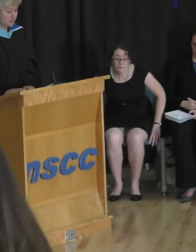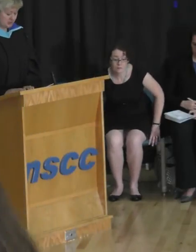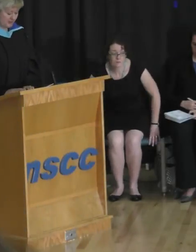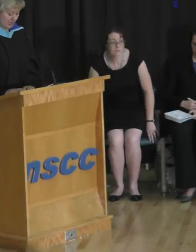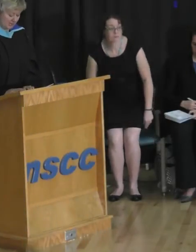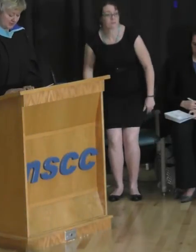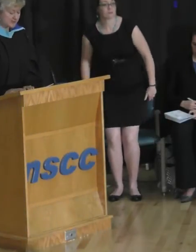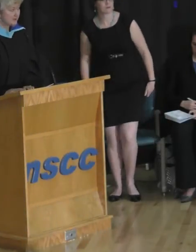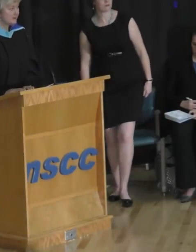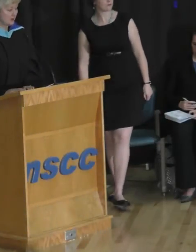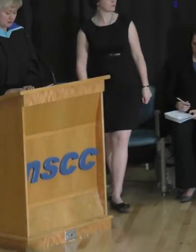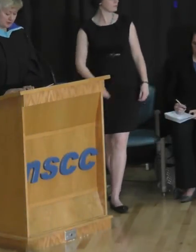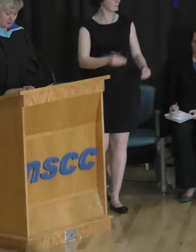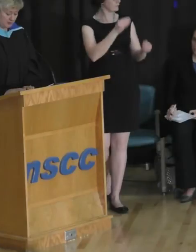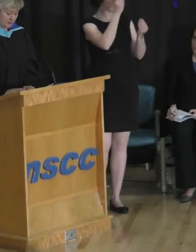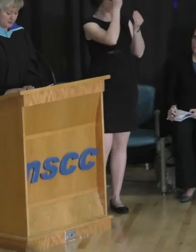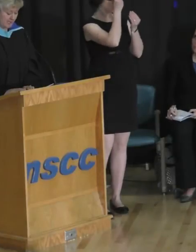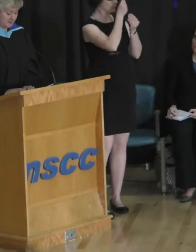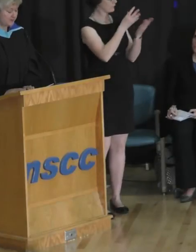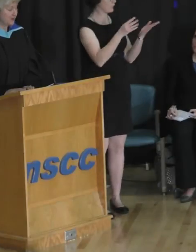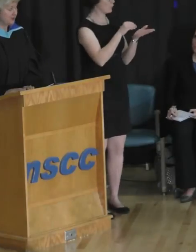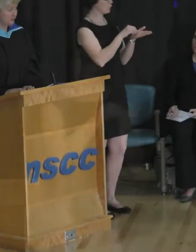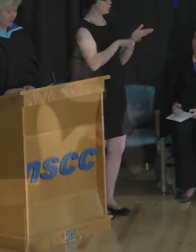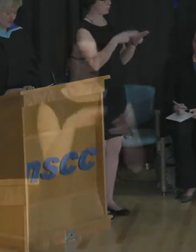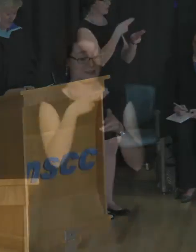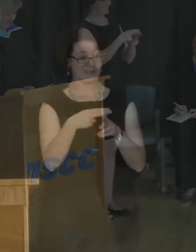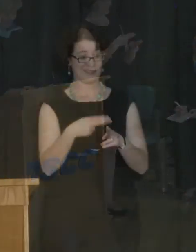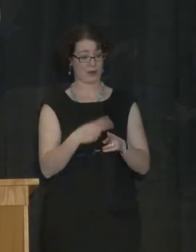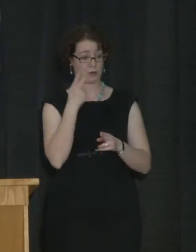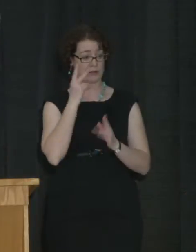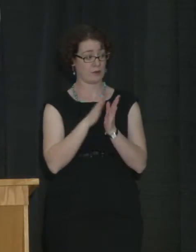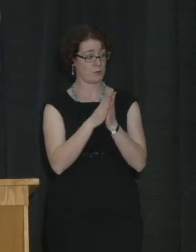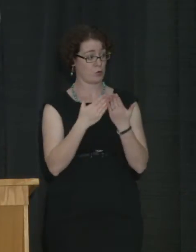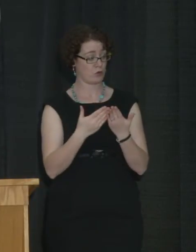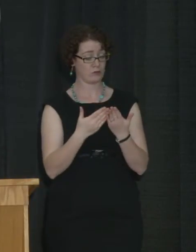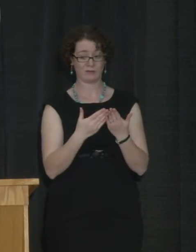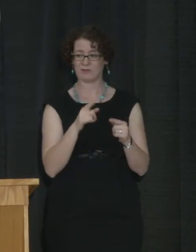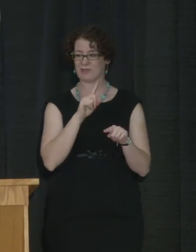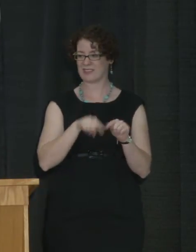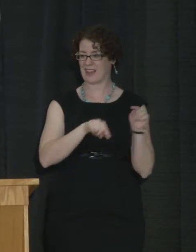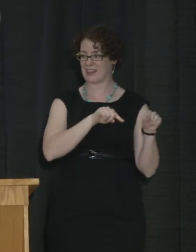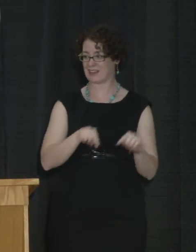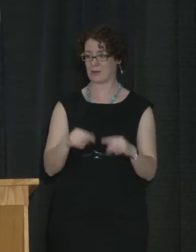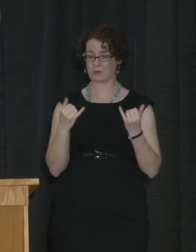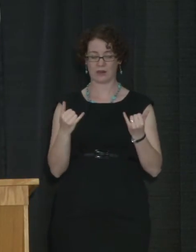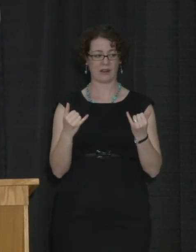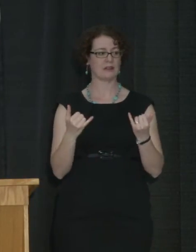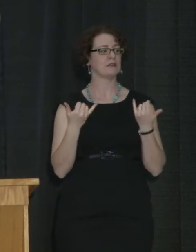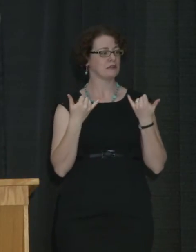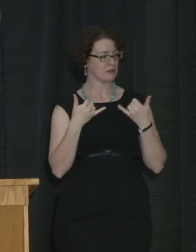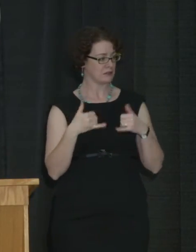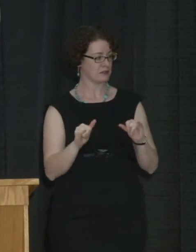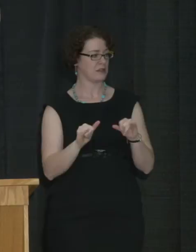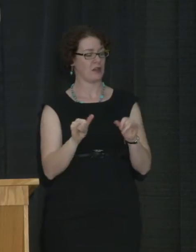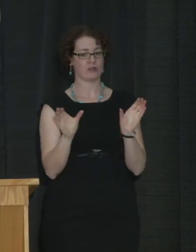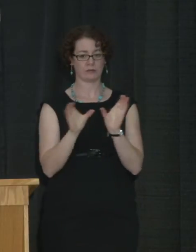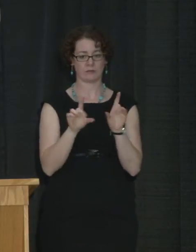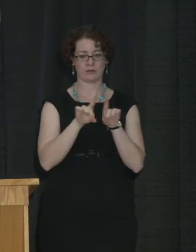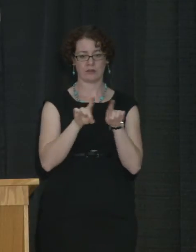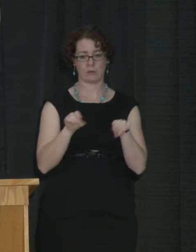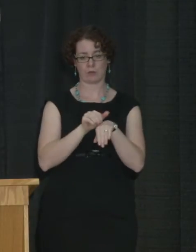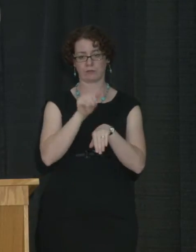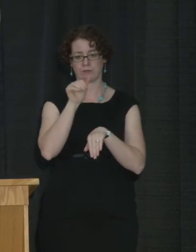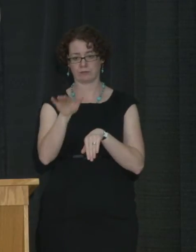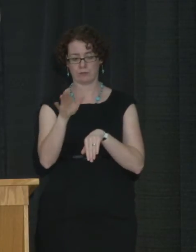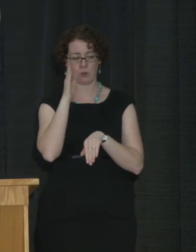For the information of the audience, those students whose names appear in the program but who are unable to be with us today are automatically admitted to their